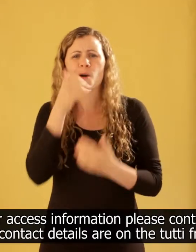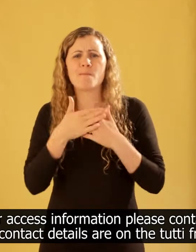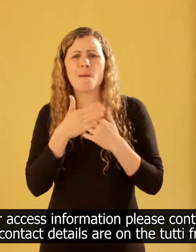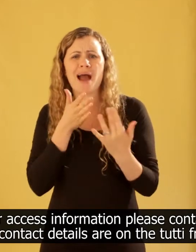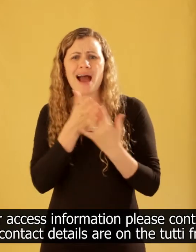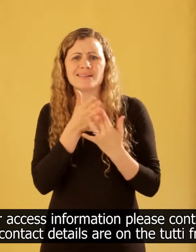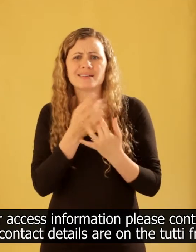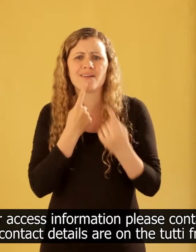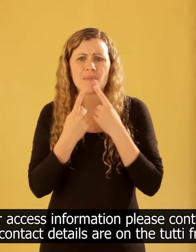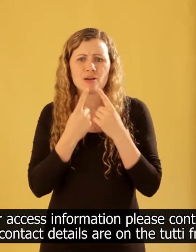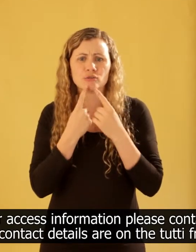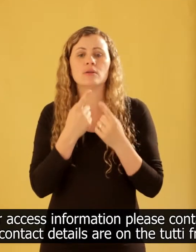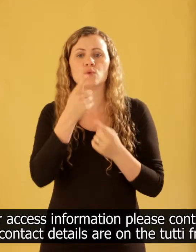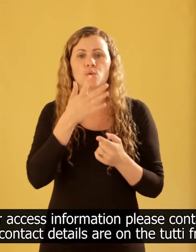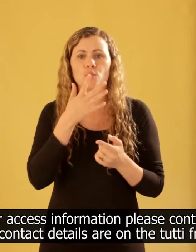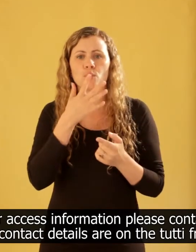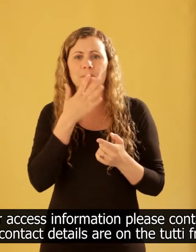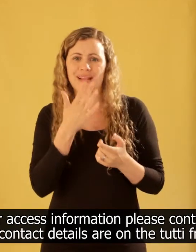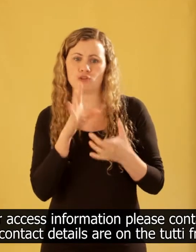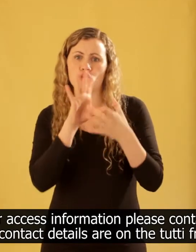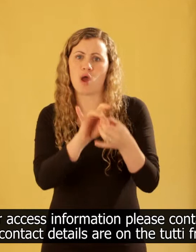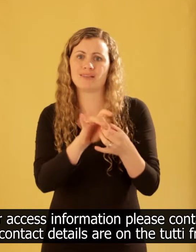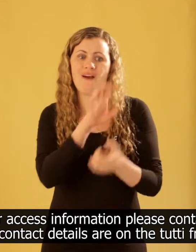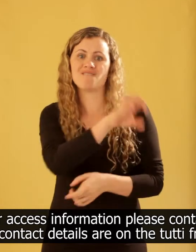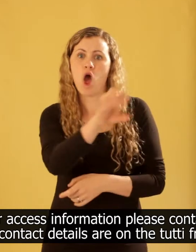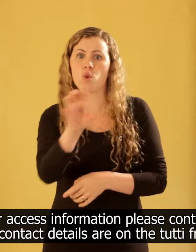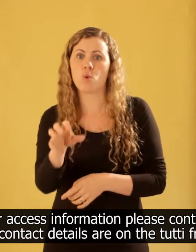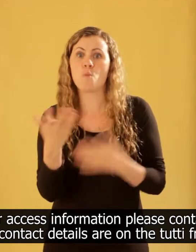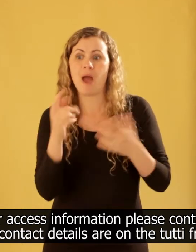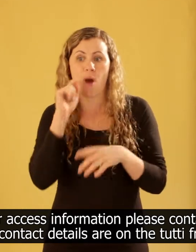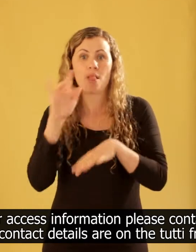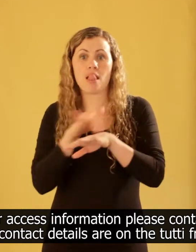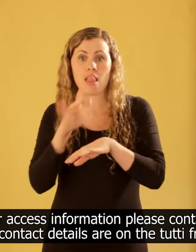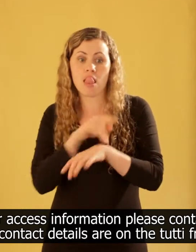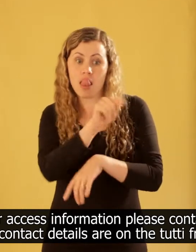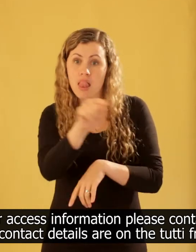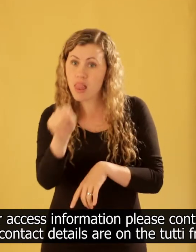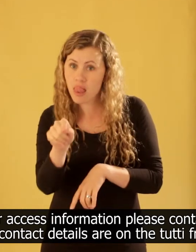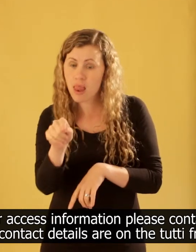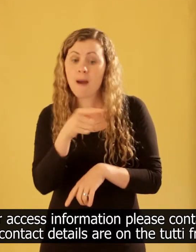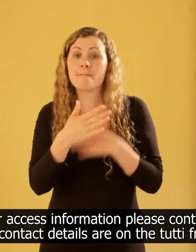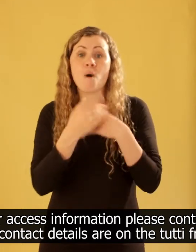For access information, please contact the venues. Contact details are on the Tutti Frutti website.